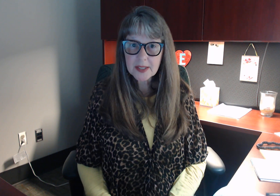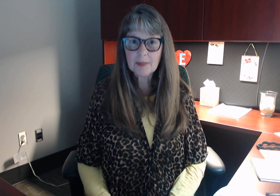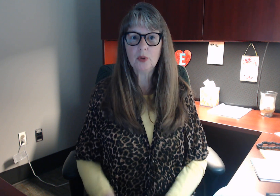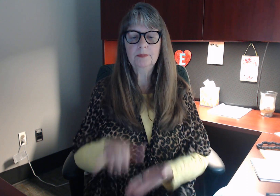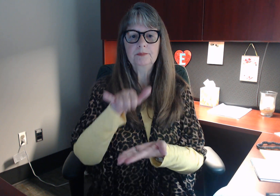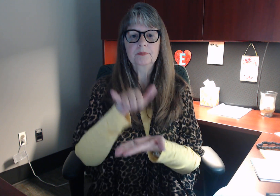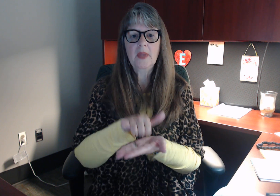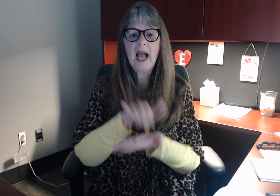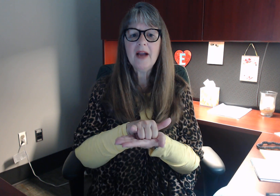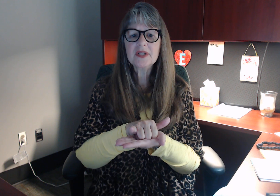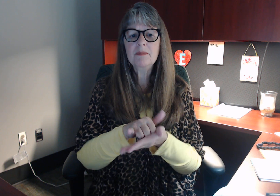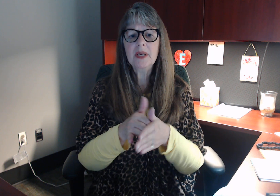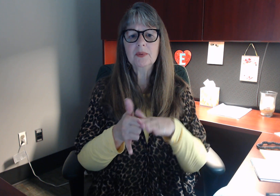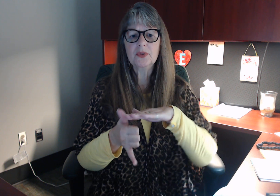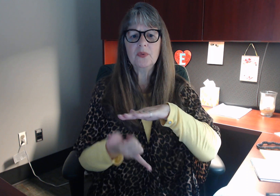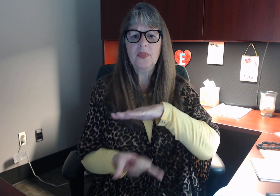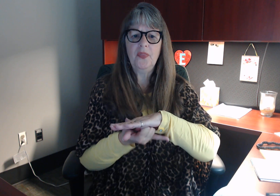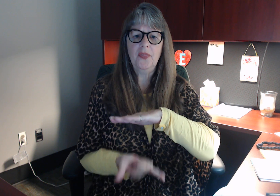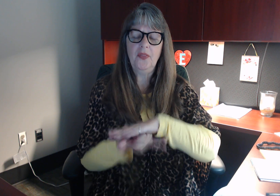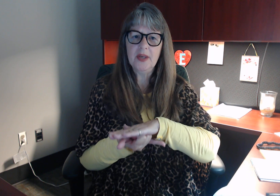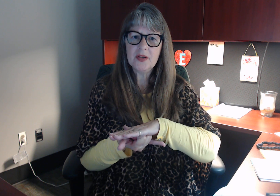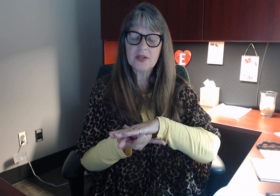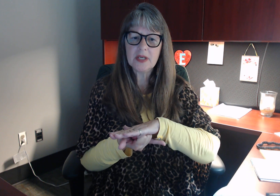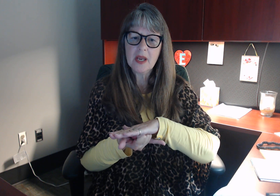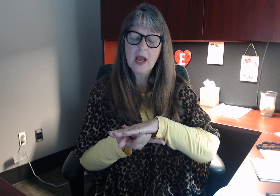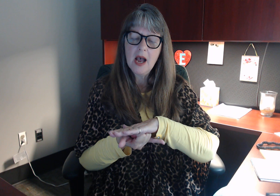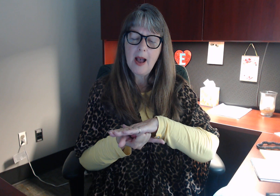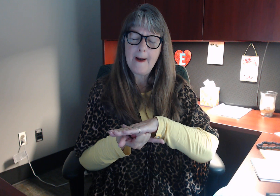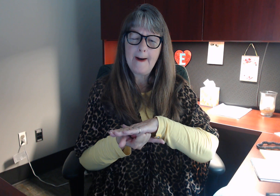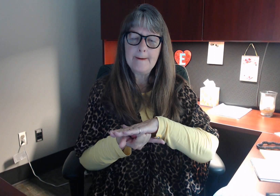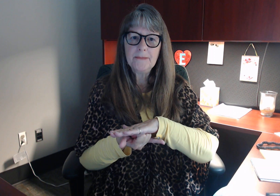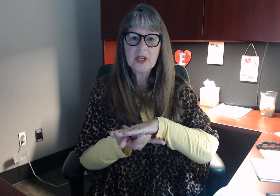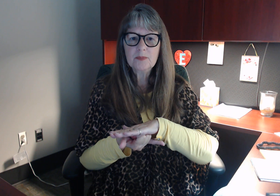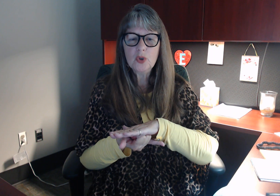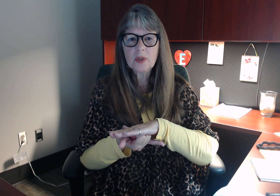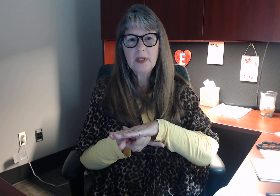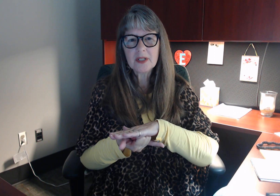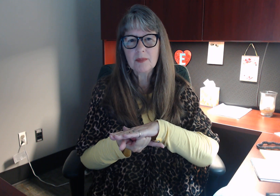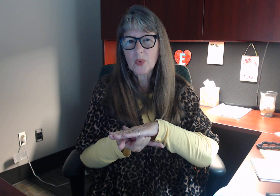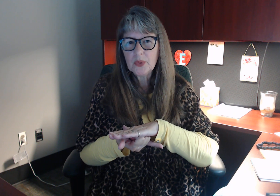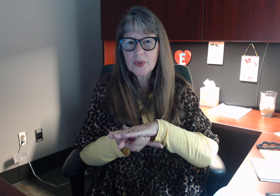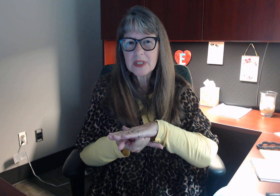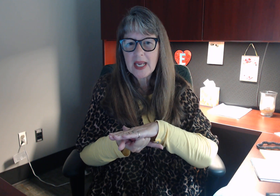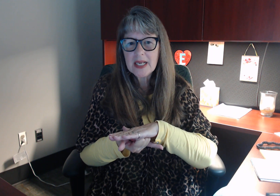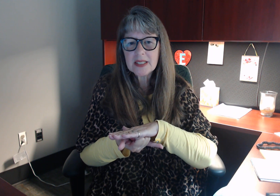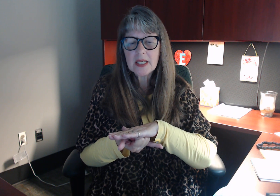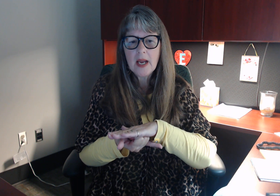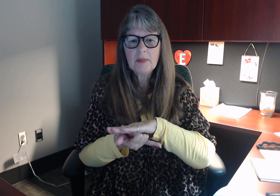Impossible. I've seen people do this. That's usually been in some northern states. I'm not sure